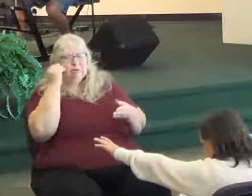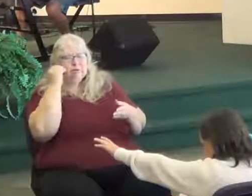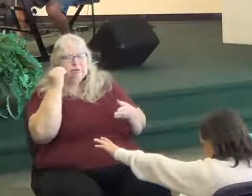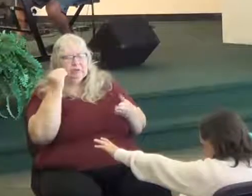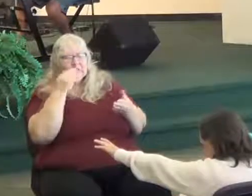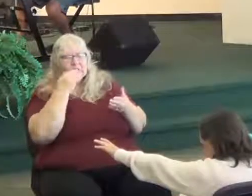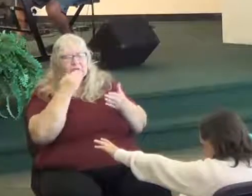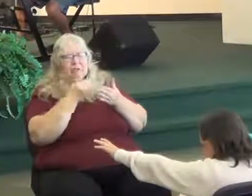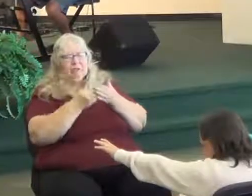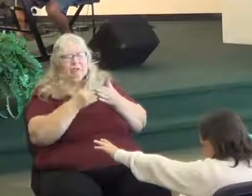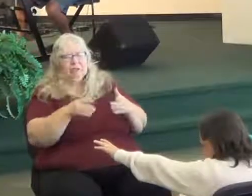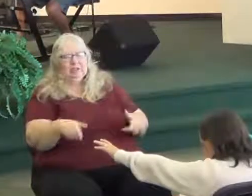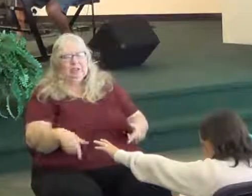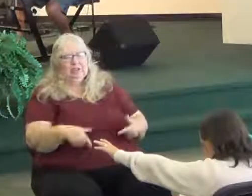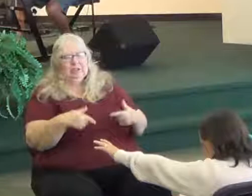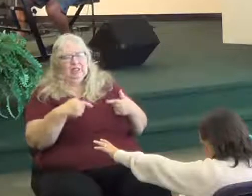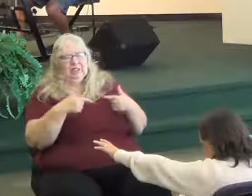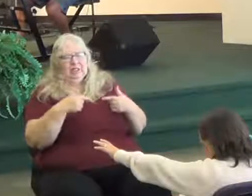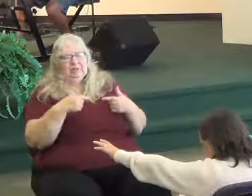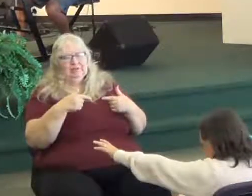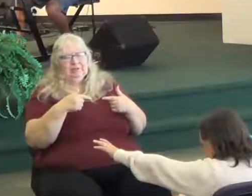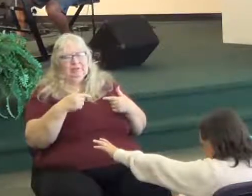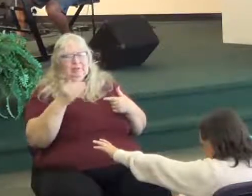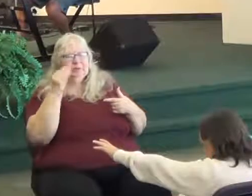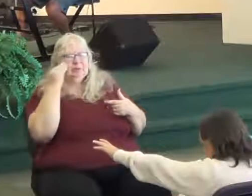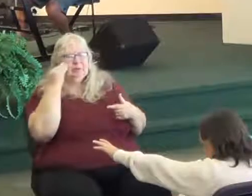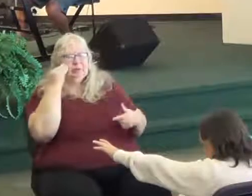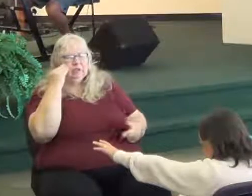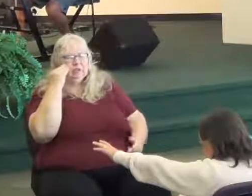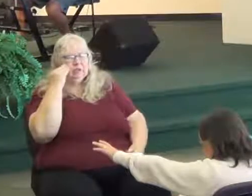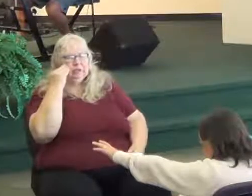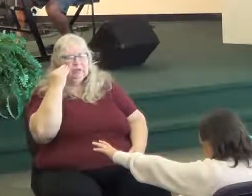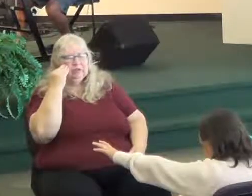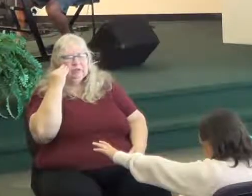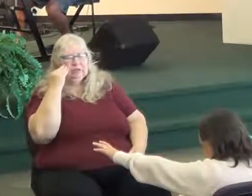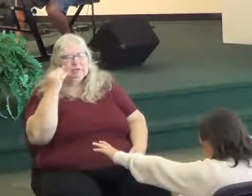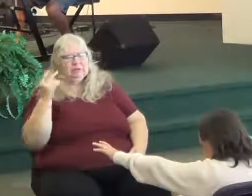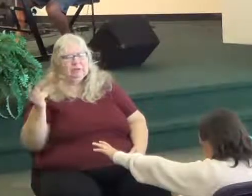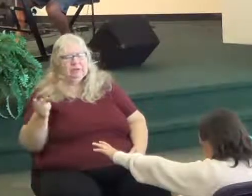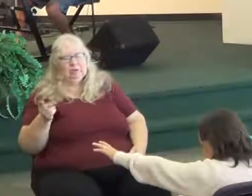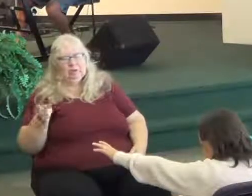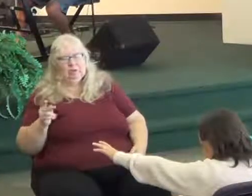ahead because we know that Jim and Carrie are going to raise her with all their heart and might